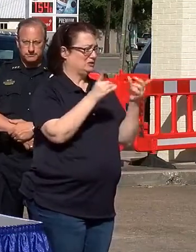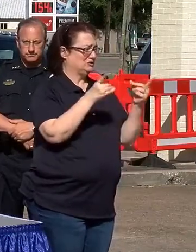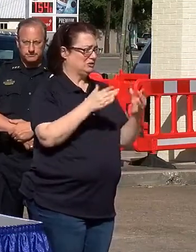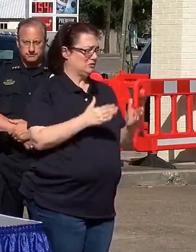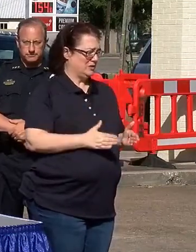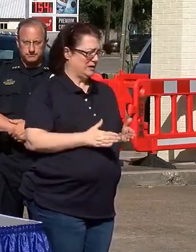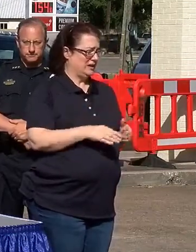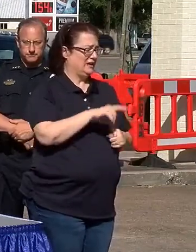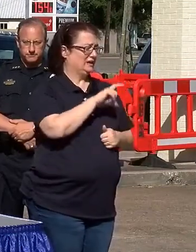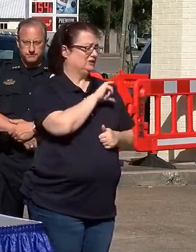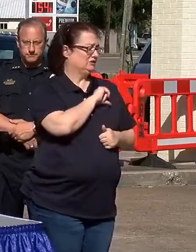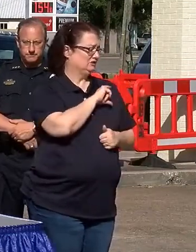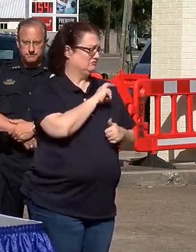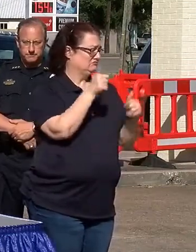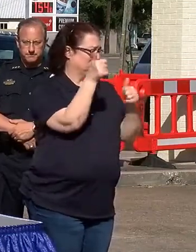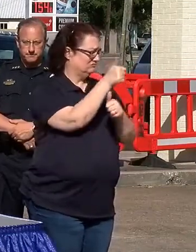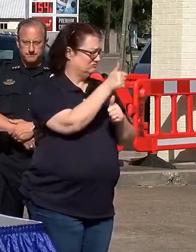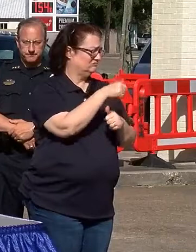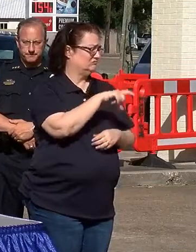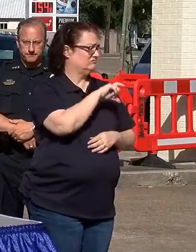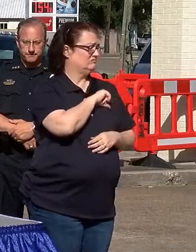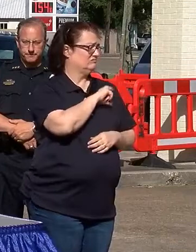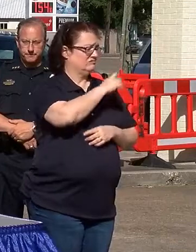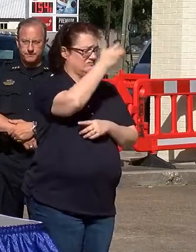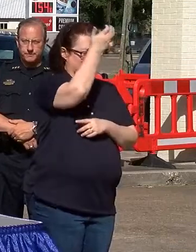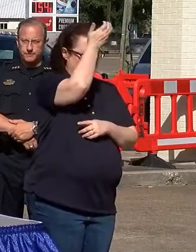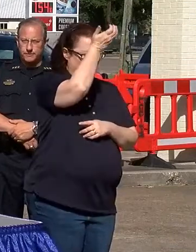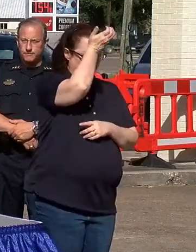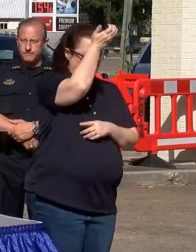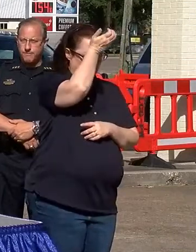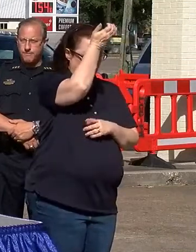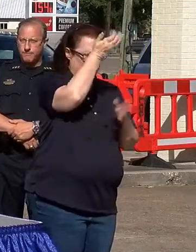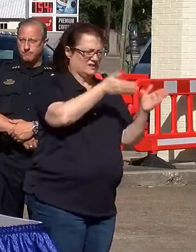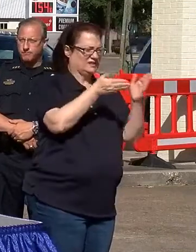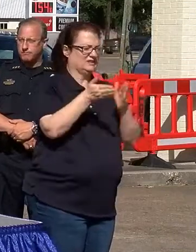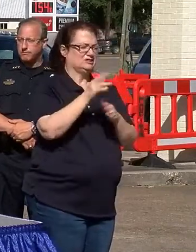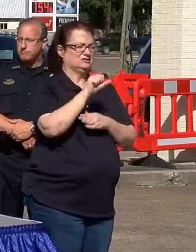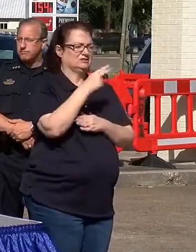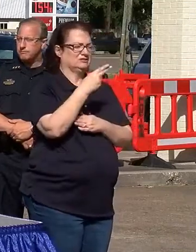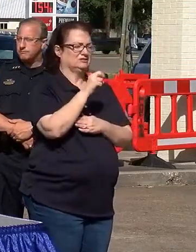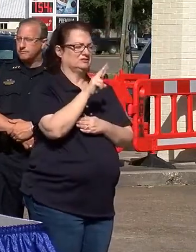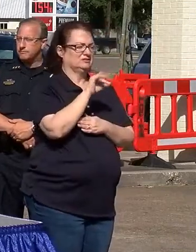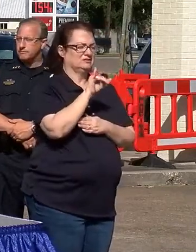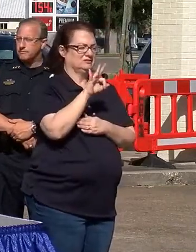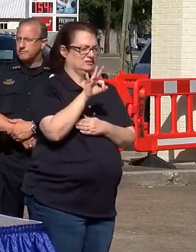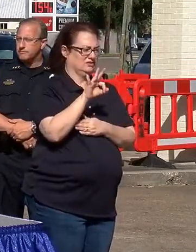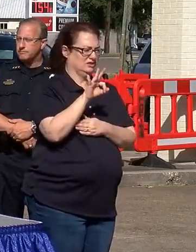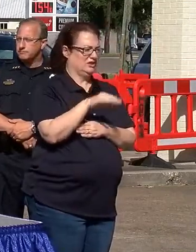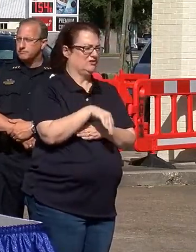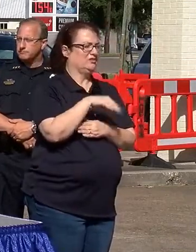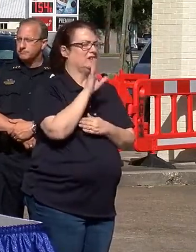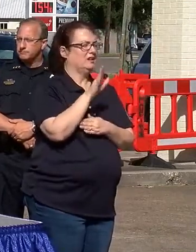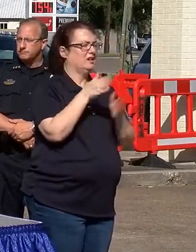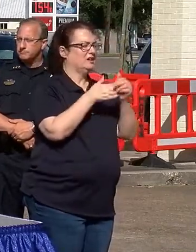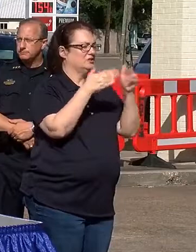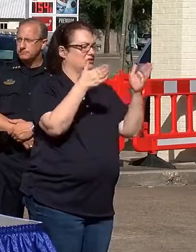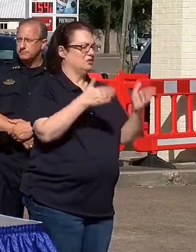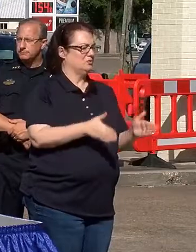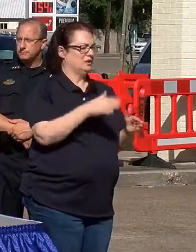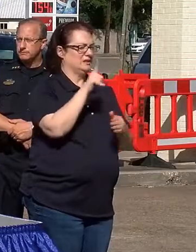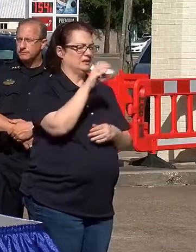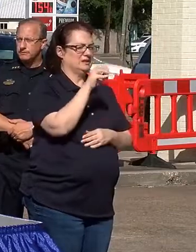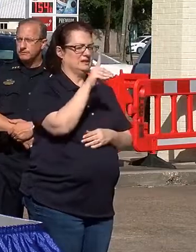Claymont, our chief of police, our chief of fire, our chief law enforcement officer of the parish, which is our sheriff, Greg Gocho, director of LEDA, and our city